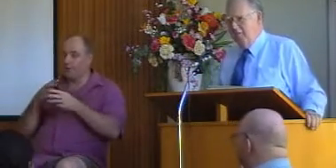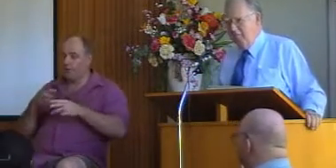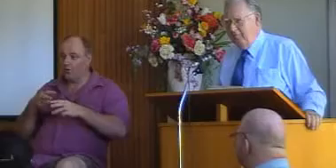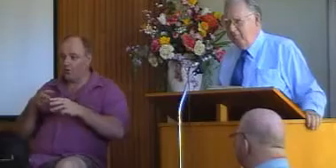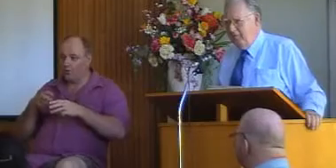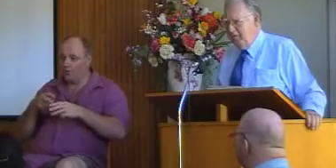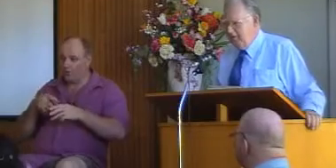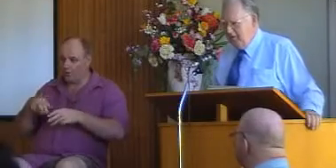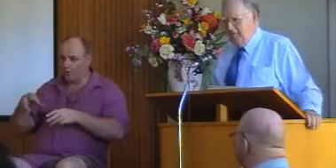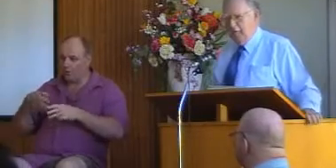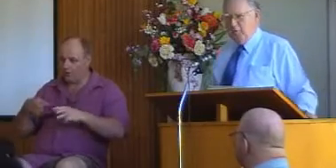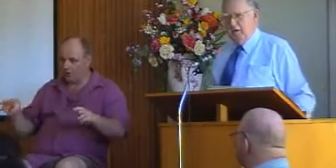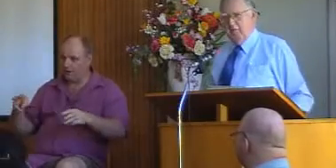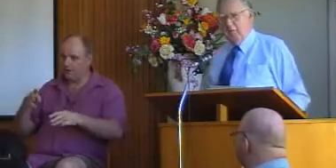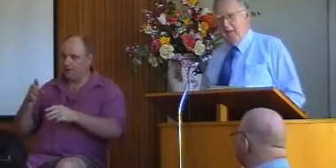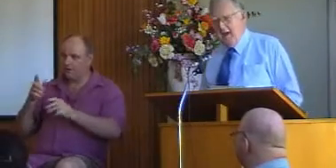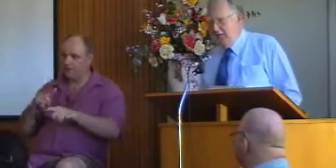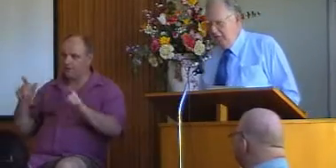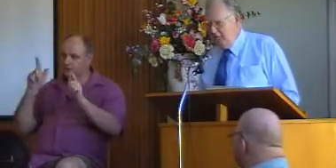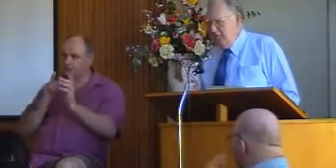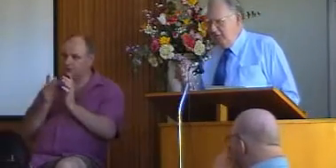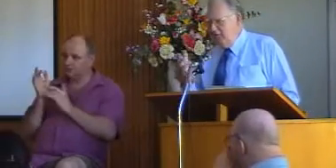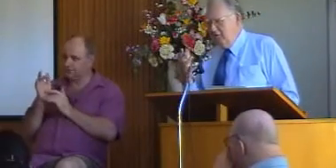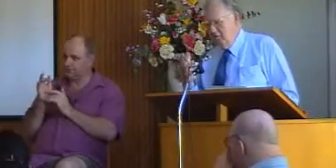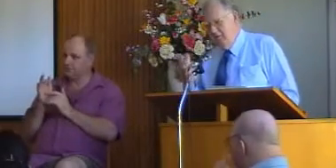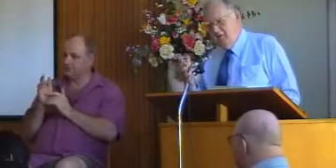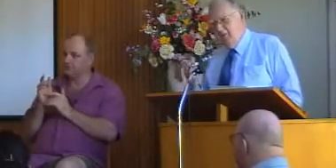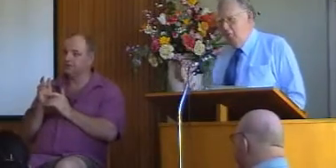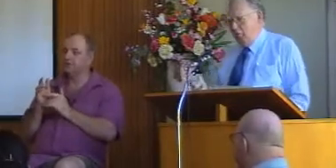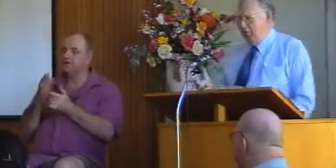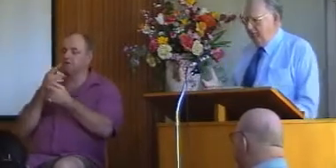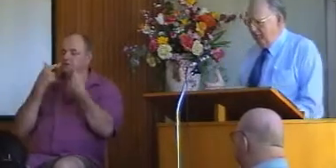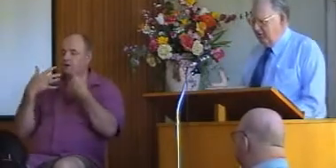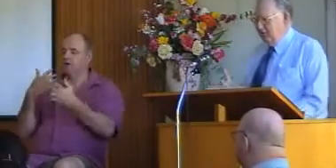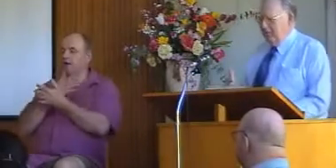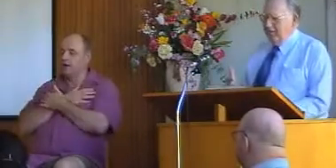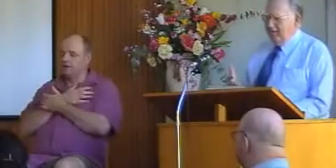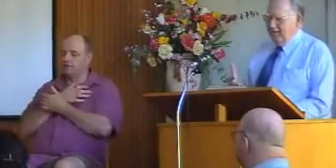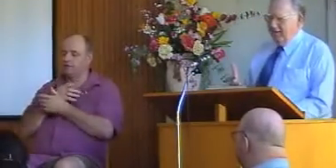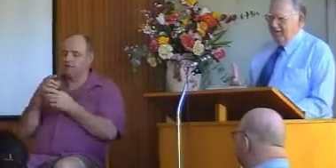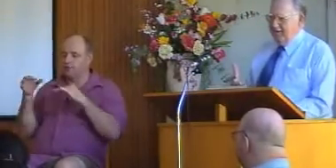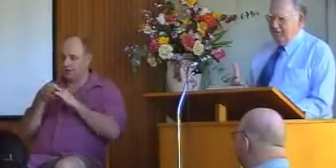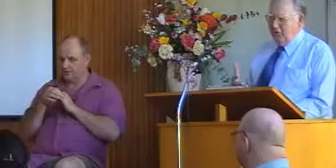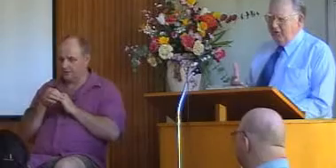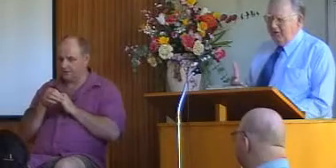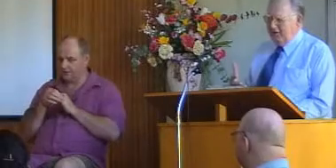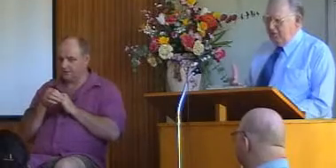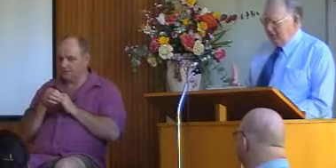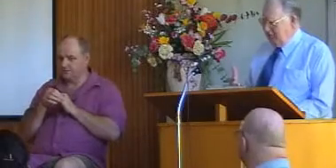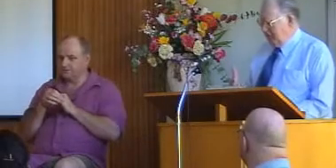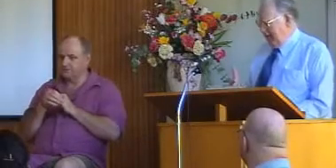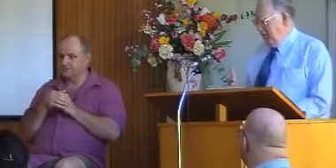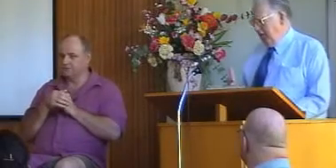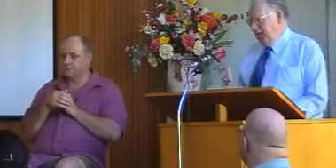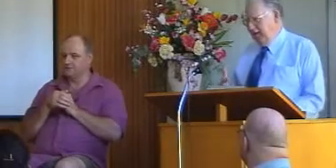found him. Be able to speak of your partner with so much warmth. And you're not